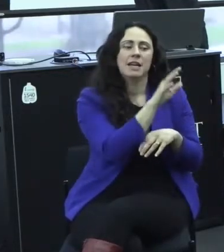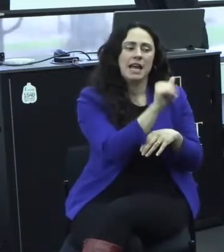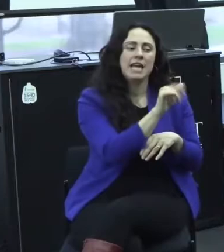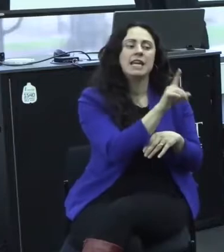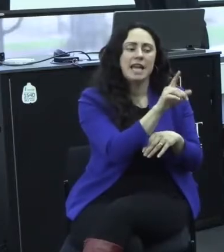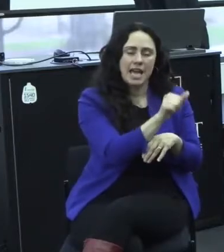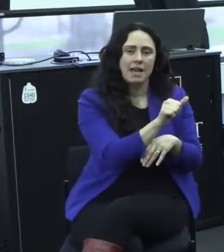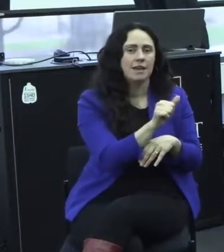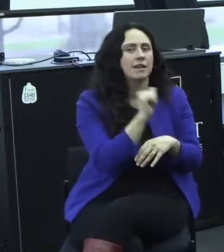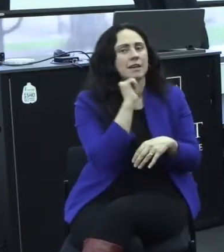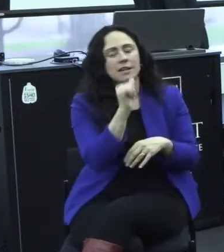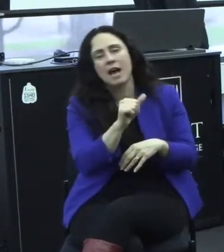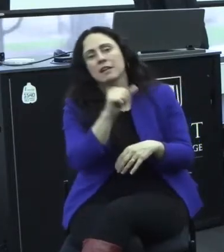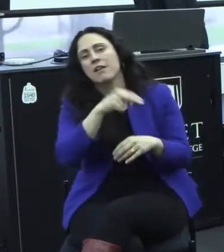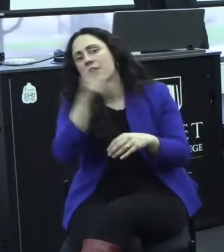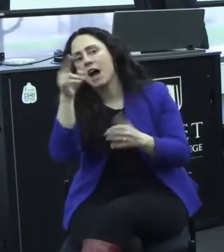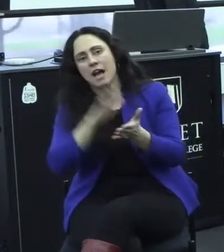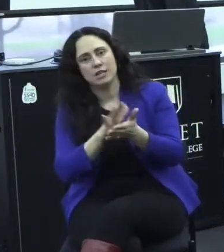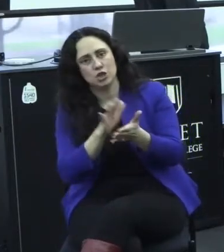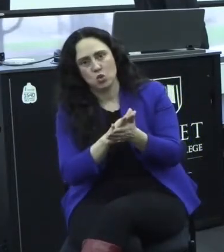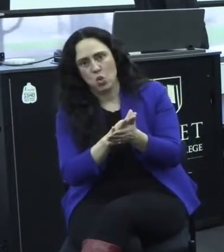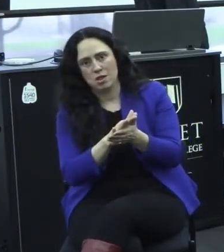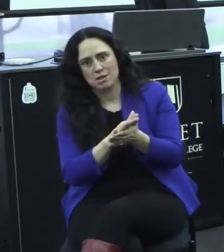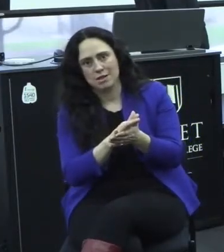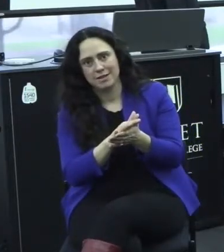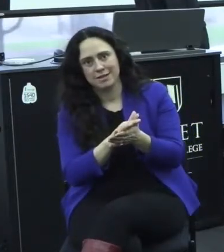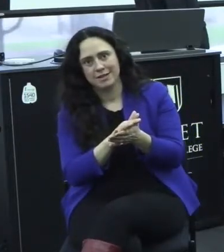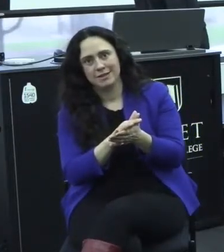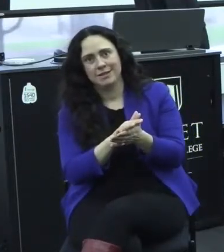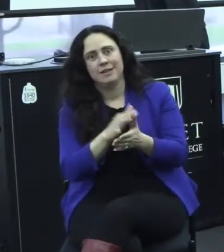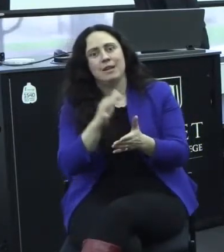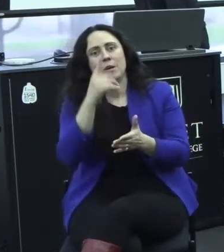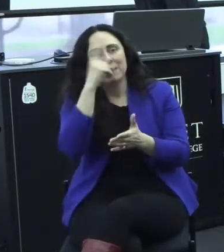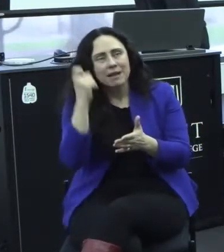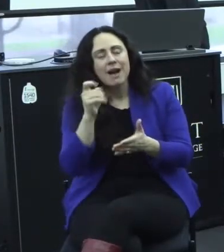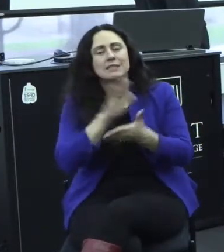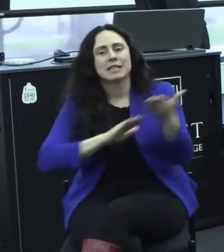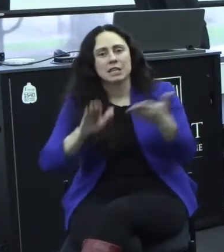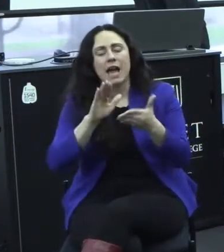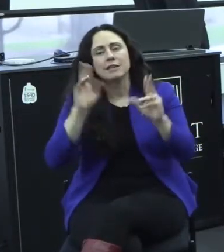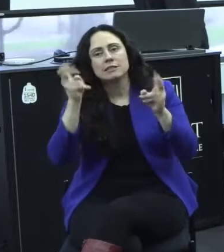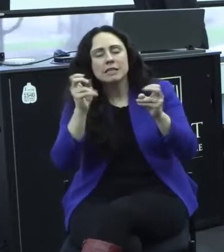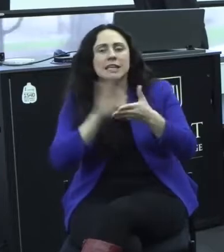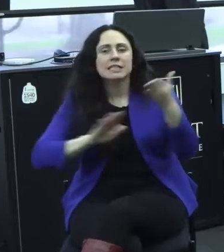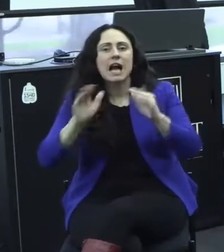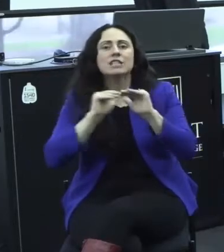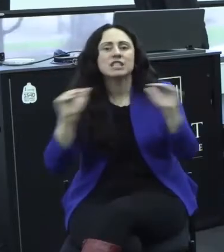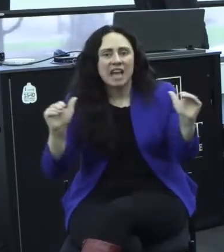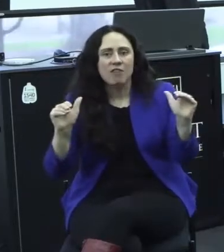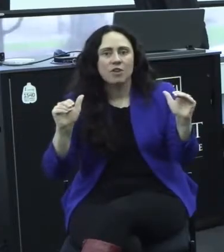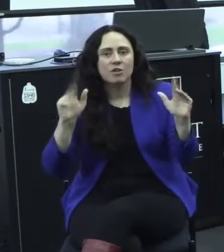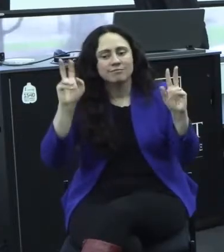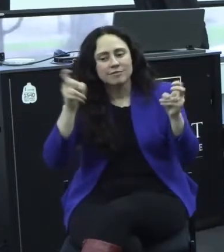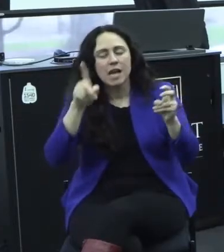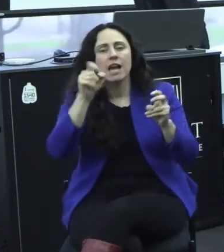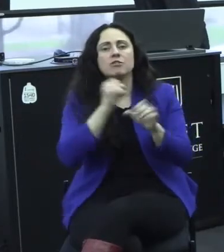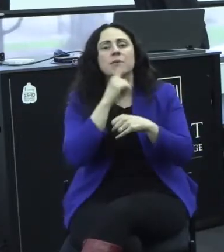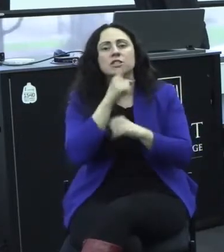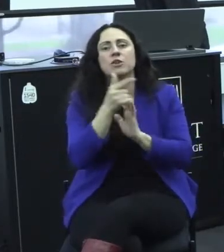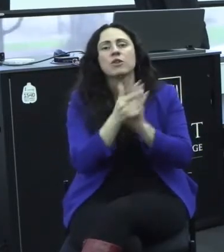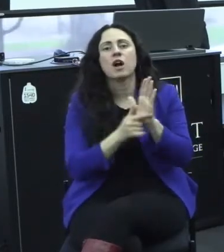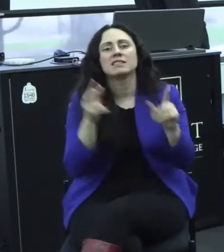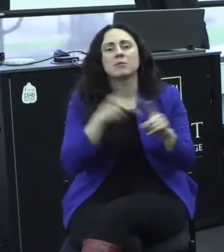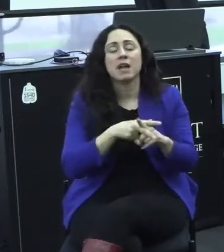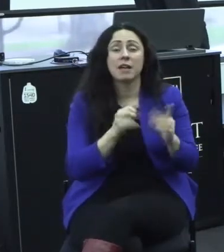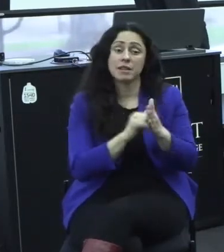ADA, not the high school. Considering that the class is college level, we have to make sure that those laws apply. So